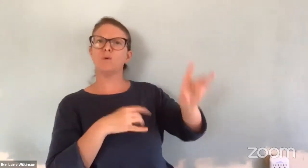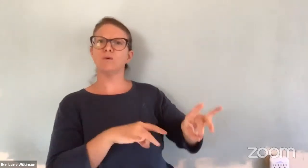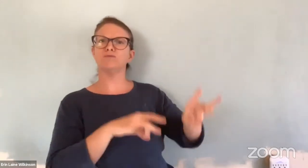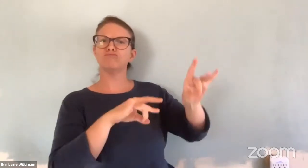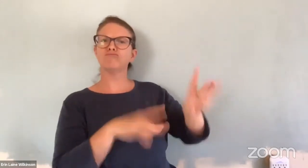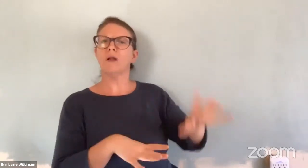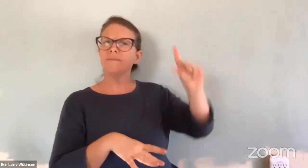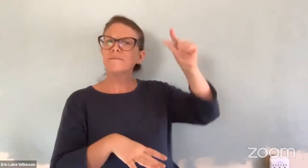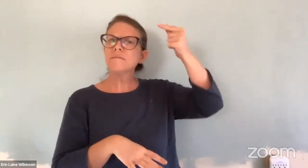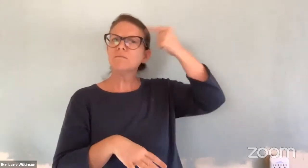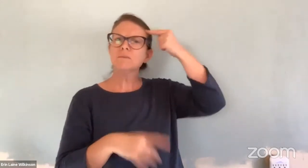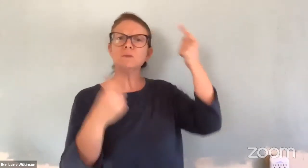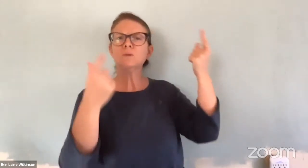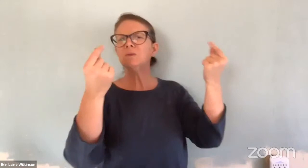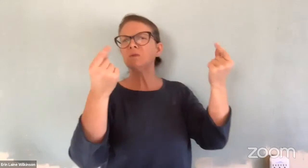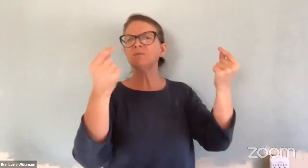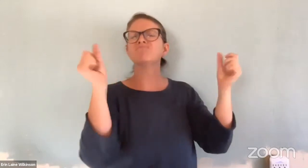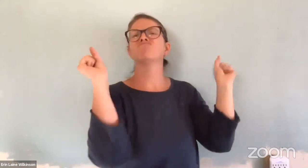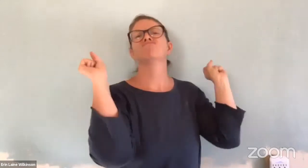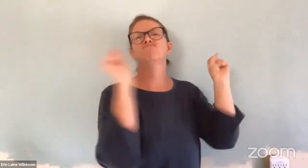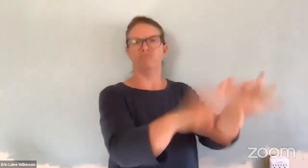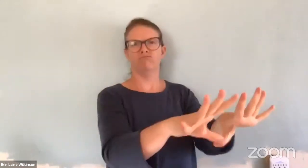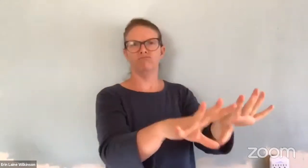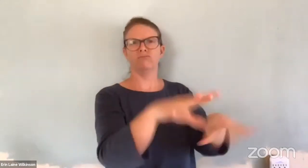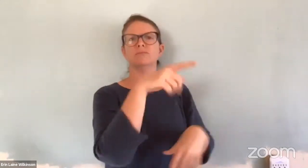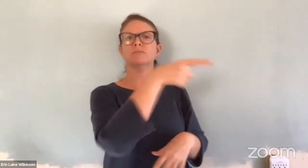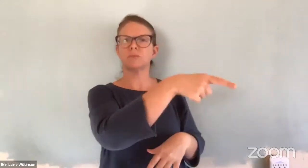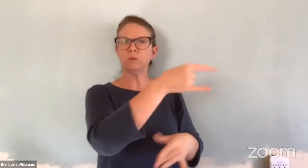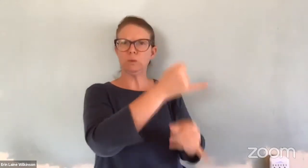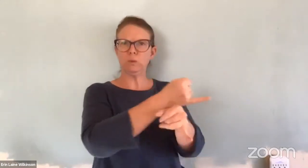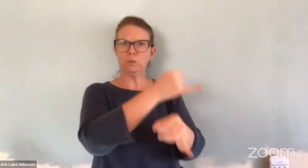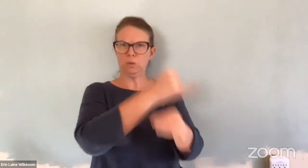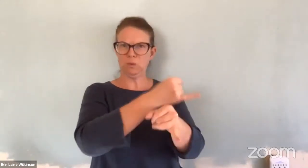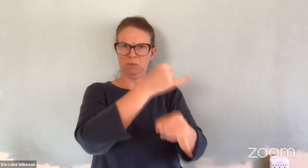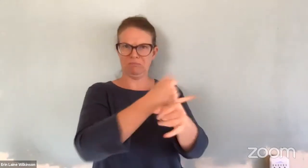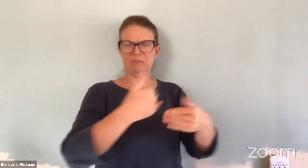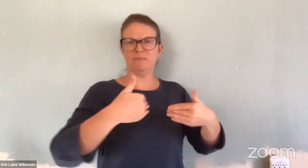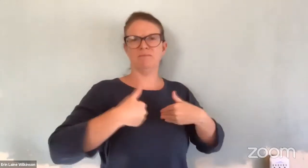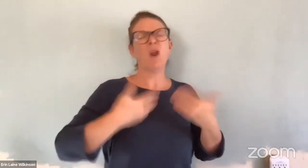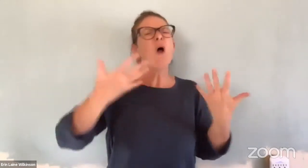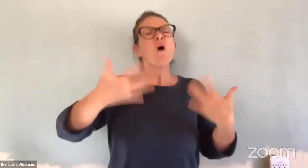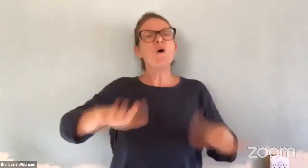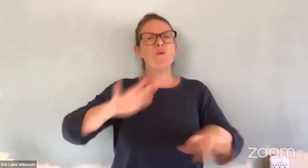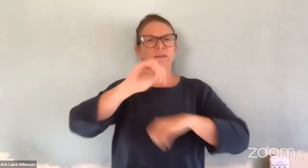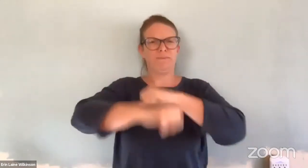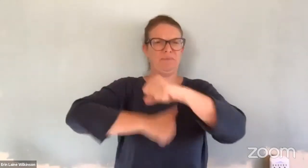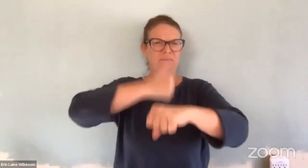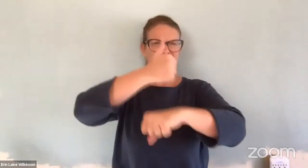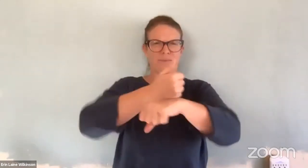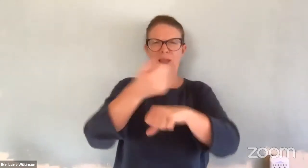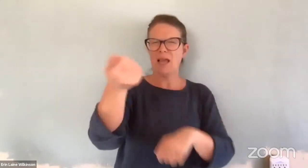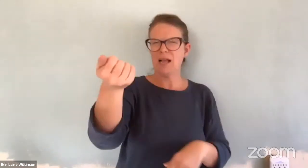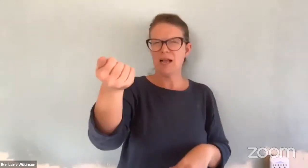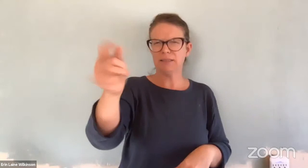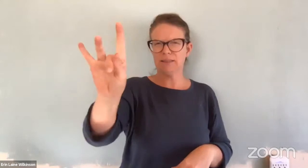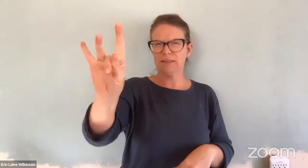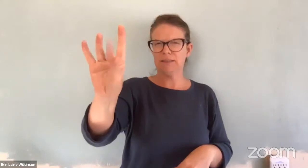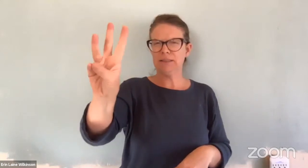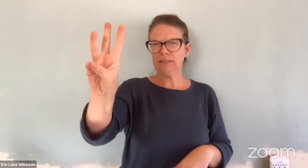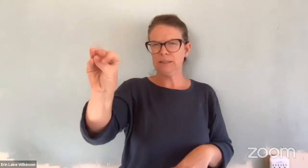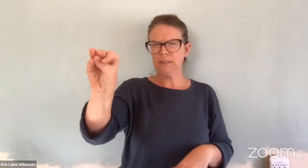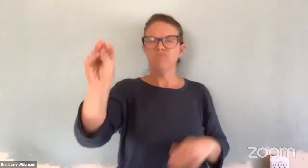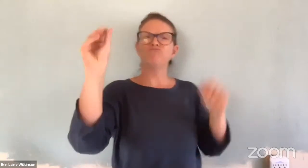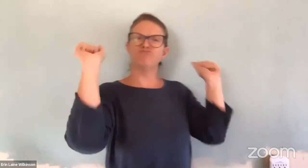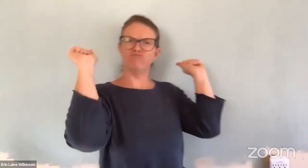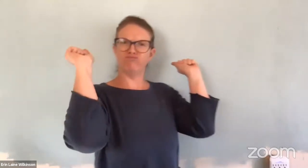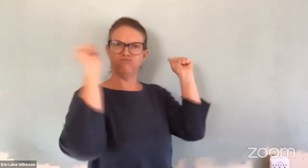It used to be that deaf people, typically the Australian government would have them attend schools for the deaf. They had